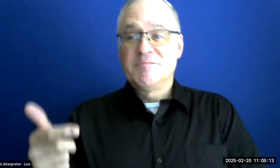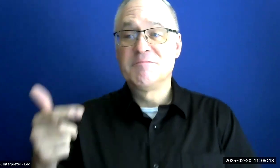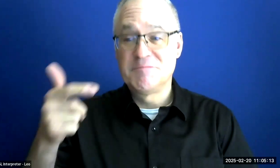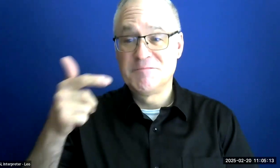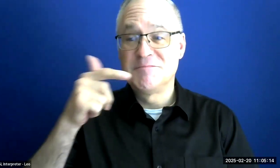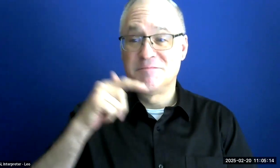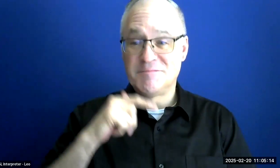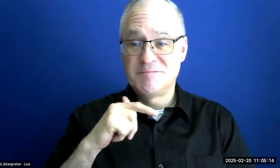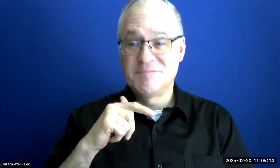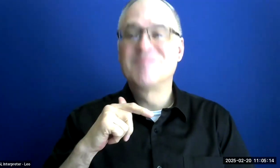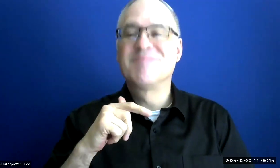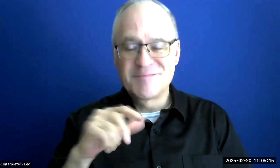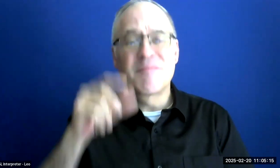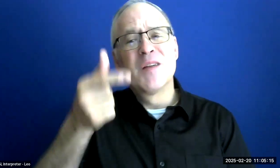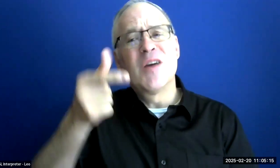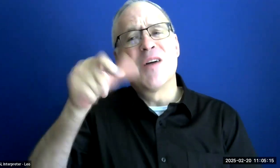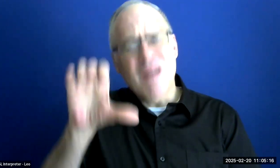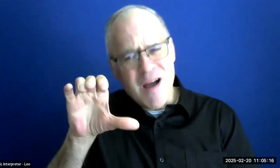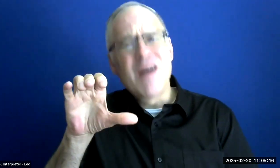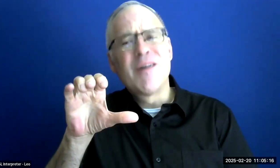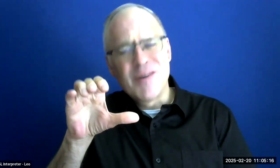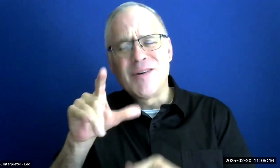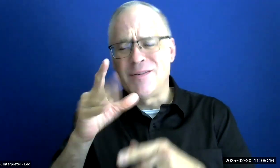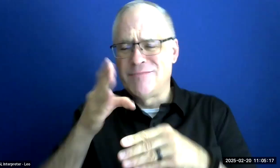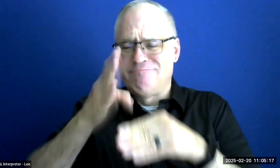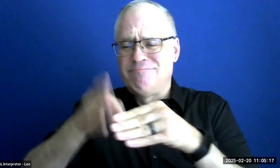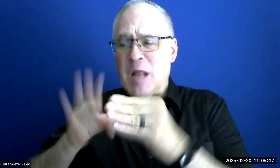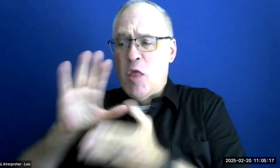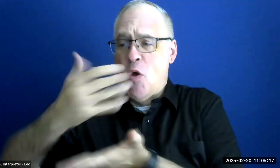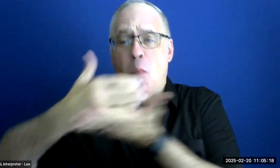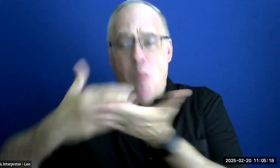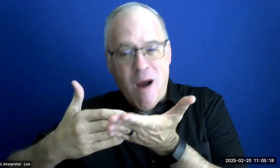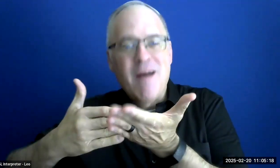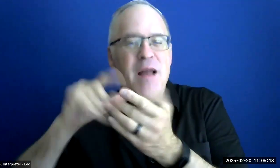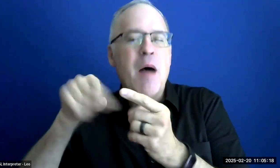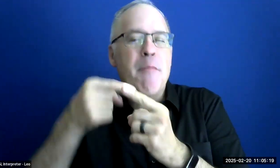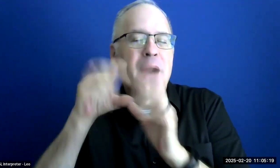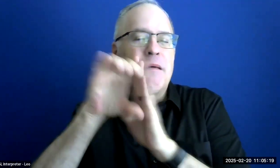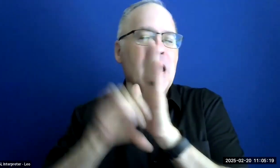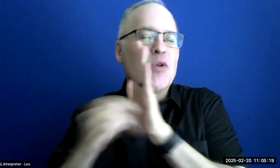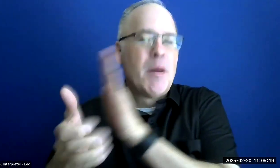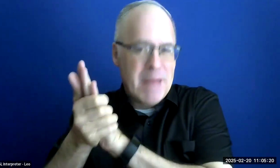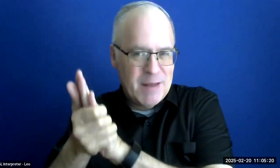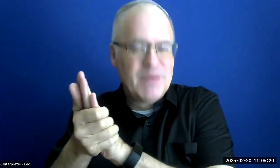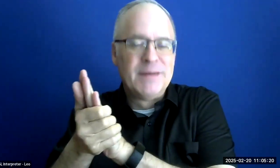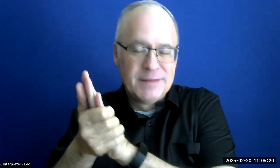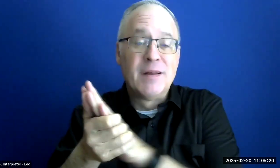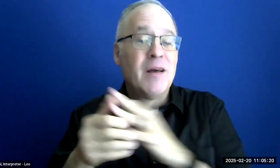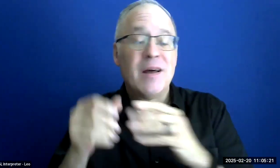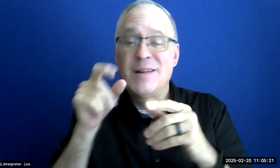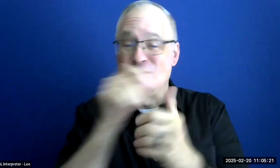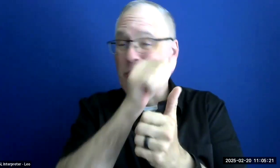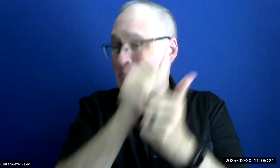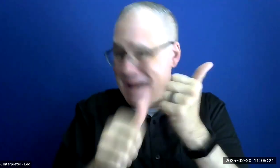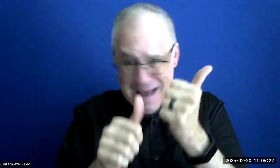completed its part in deciding about these constitutional amendments. To pass, this